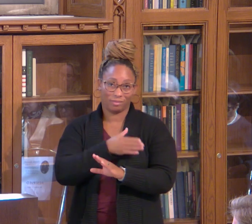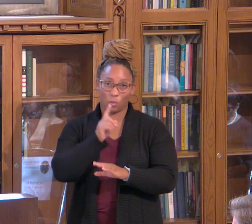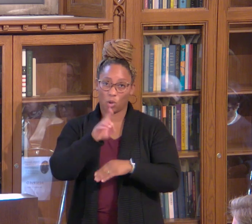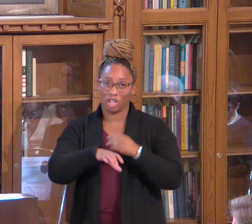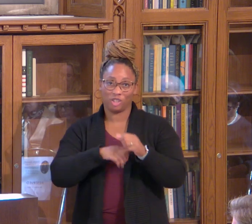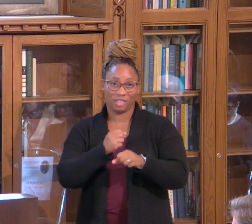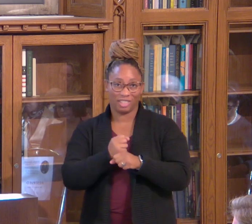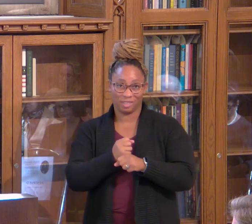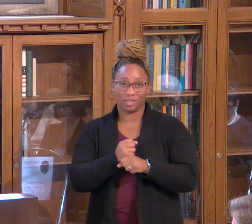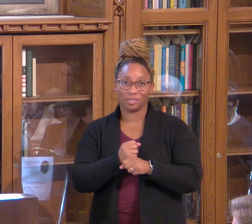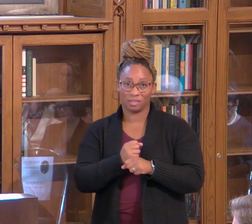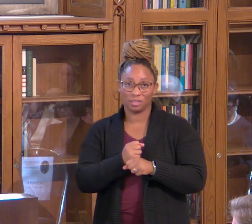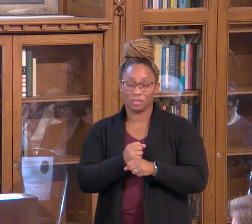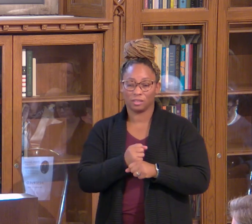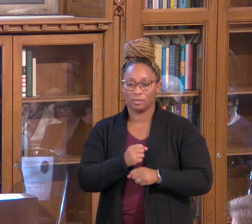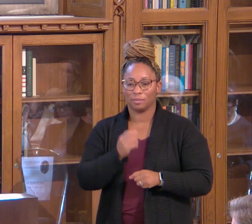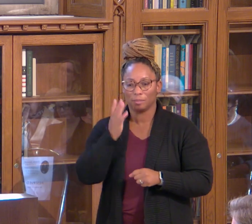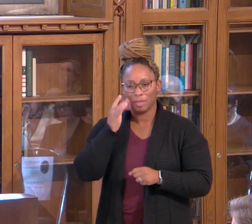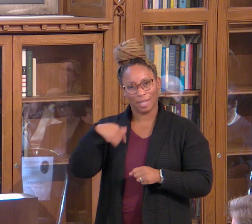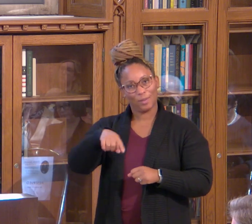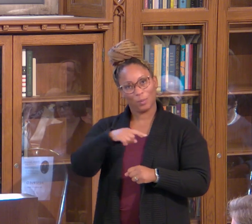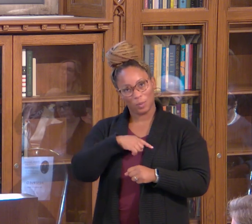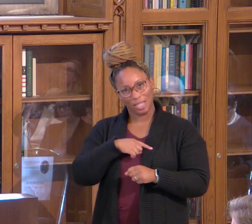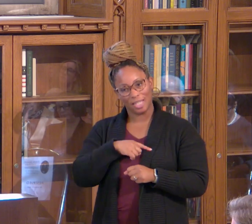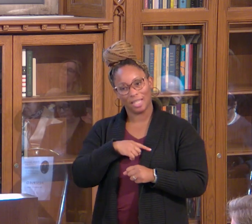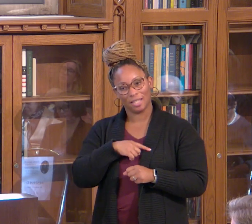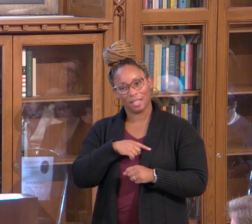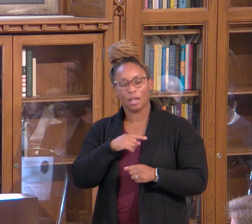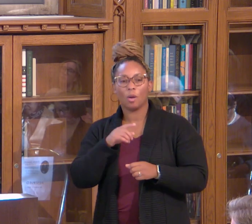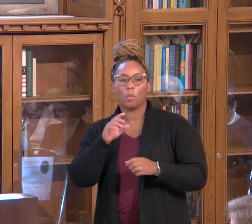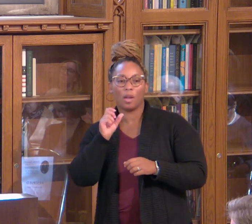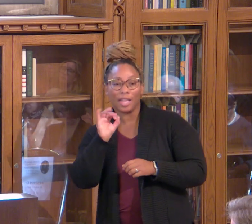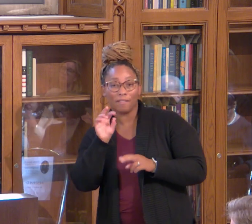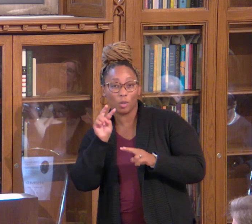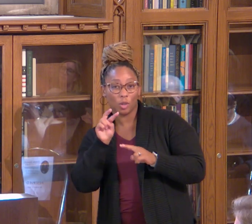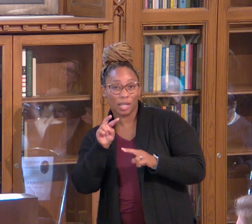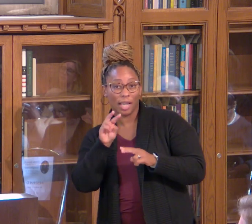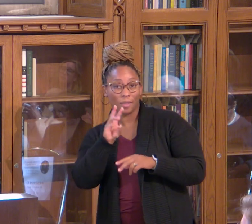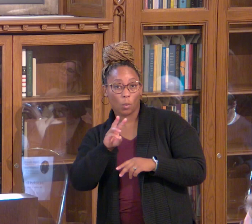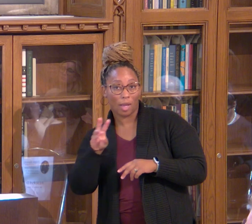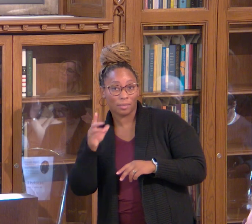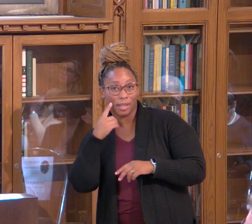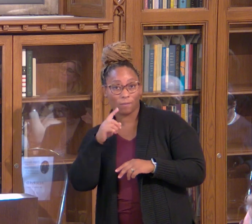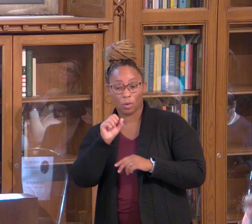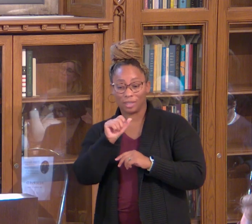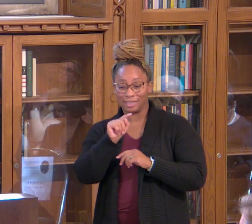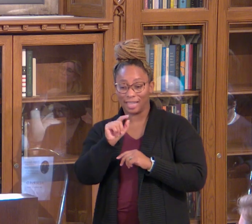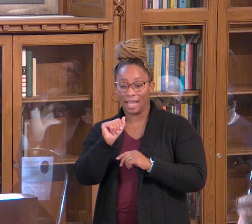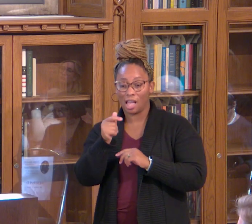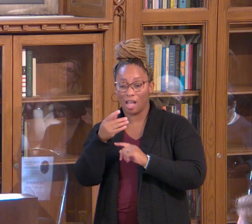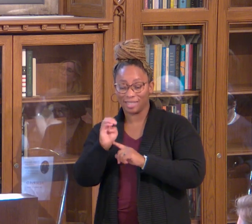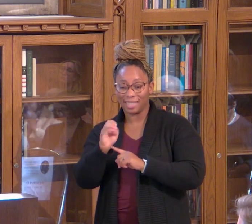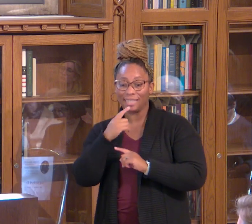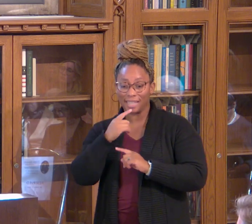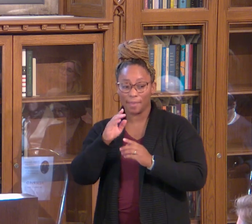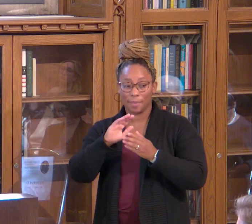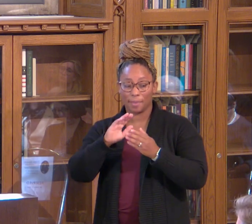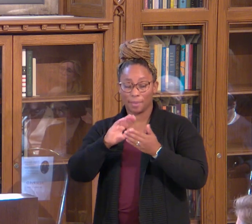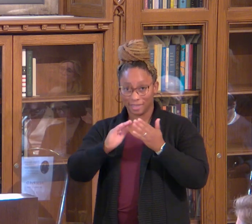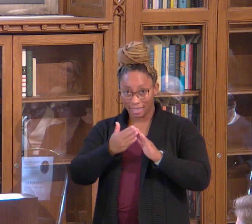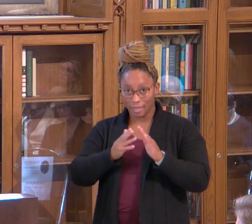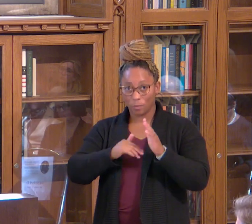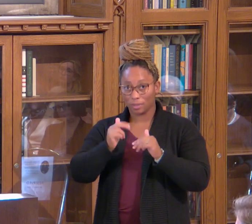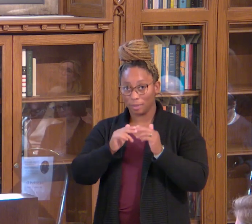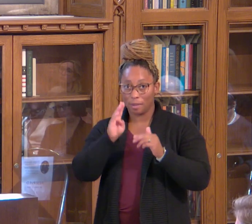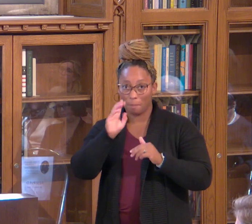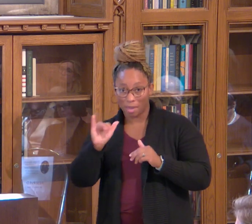100 years because we were in in fact if you look at the website for St Augustine it will say the city was built by